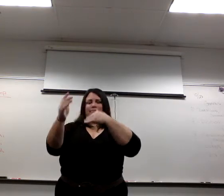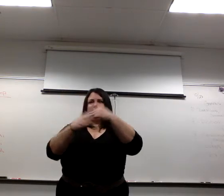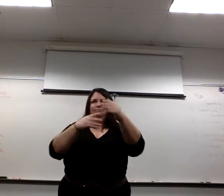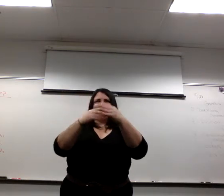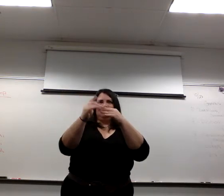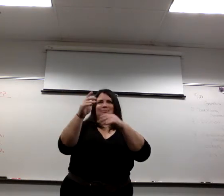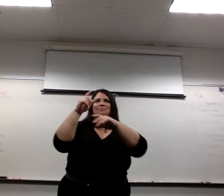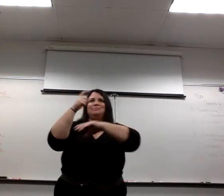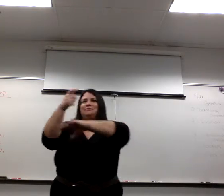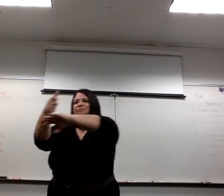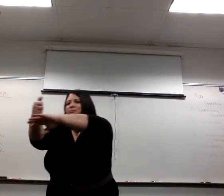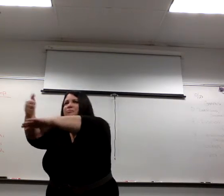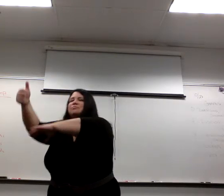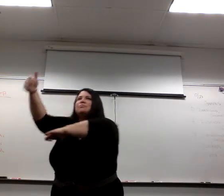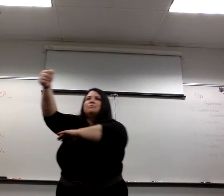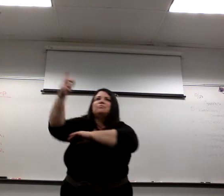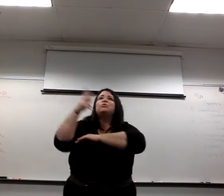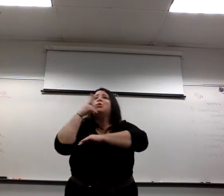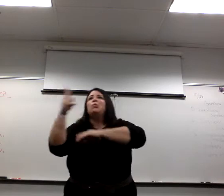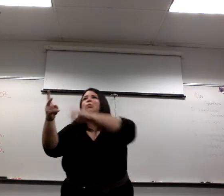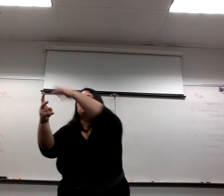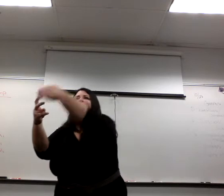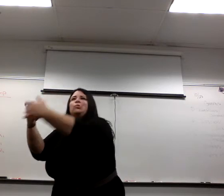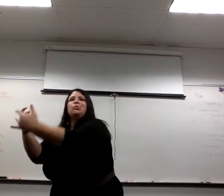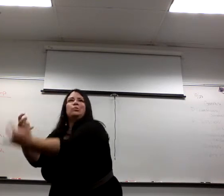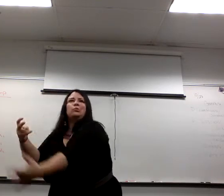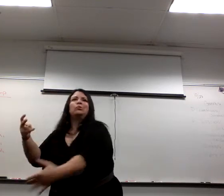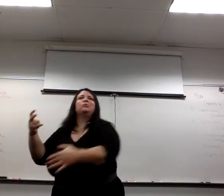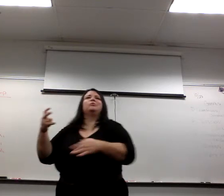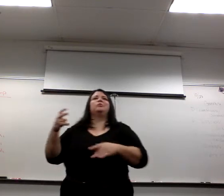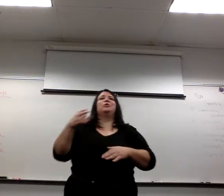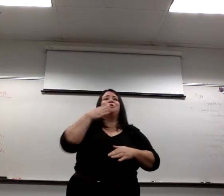And that's just a good way to begin the trip.